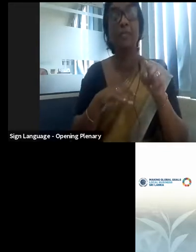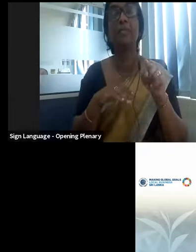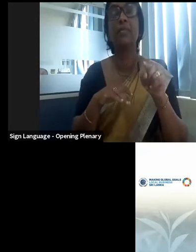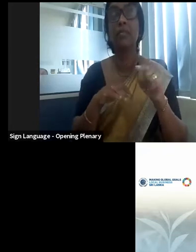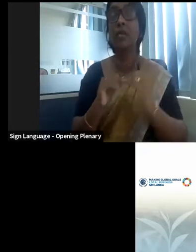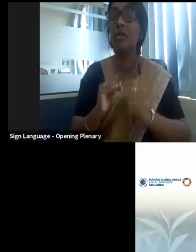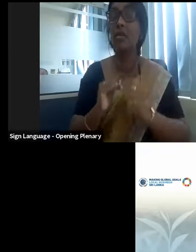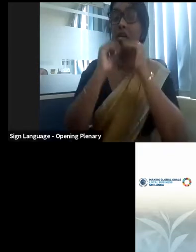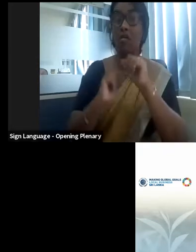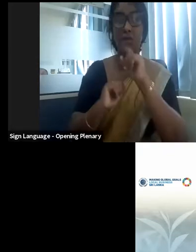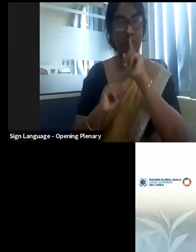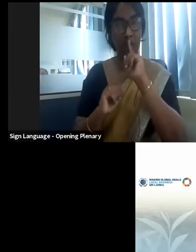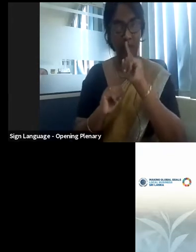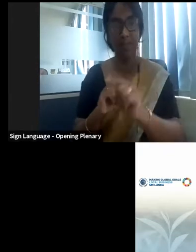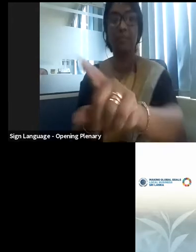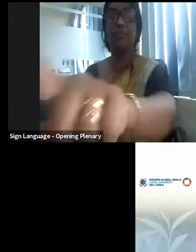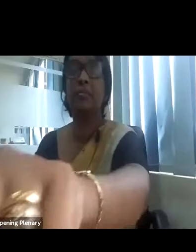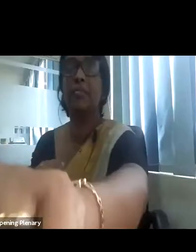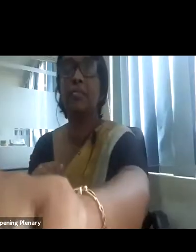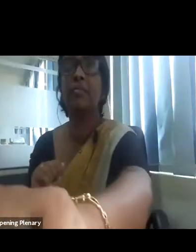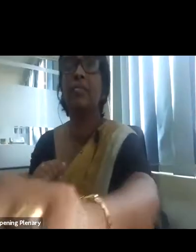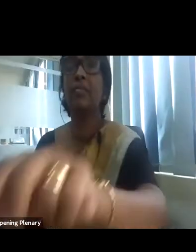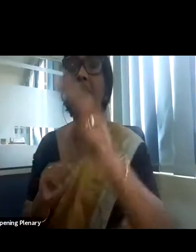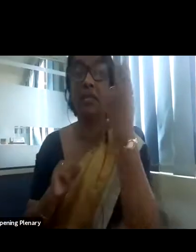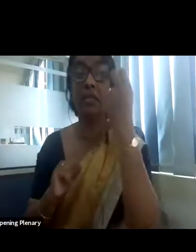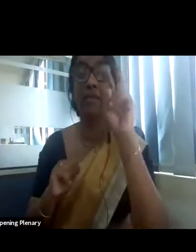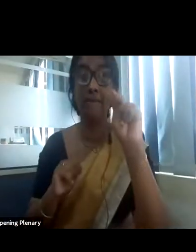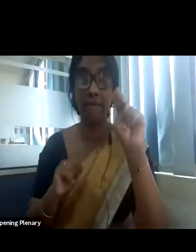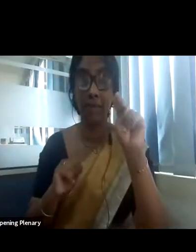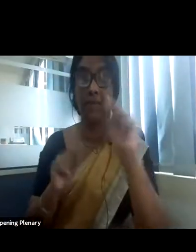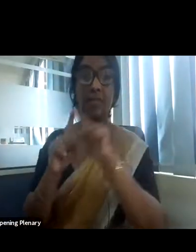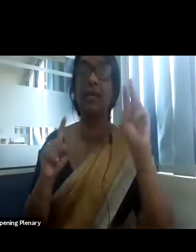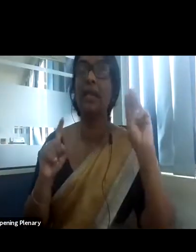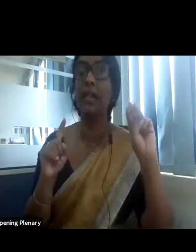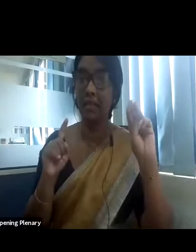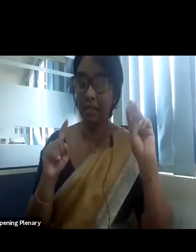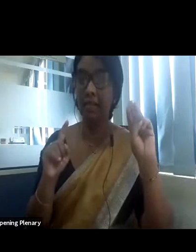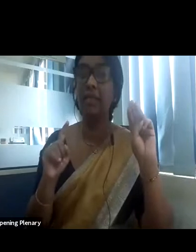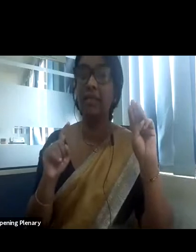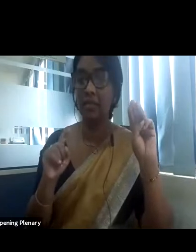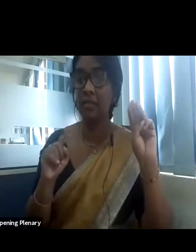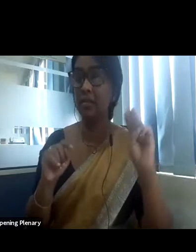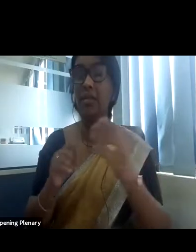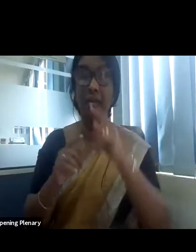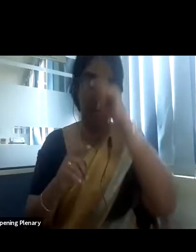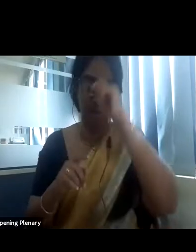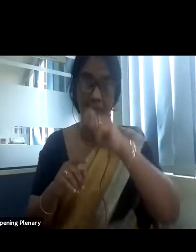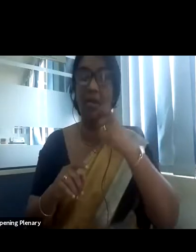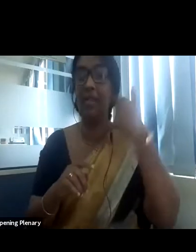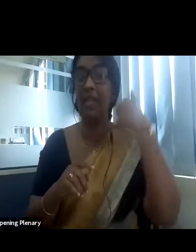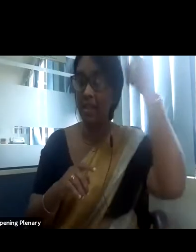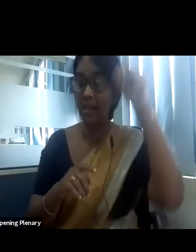yours. Thank you. Distinguished guests, ladies and gentlemen. Good morning. First, let me express my thanks